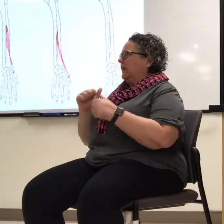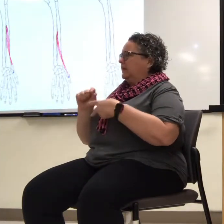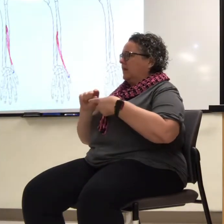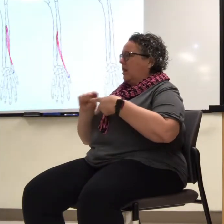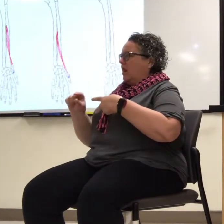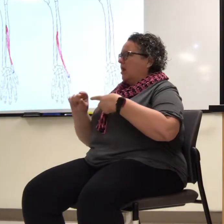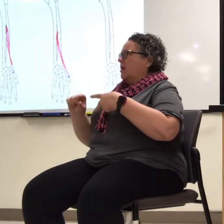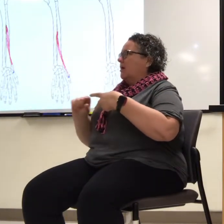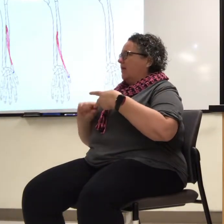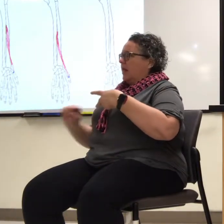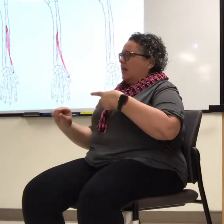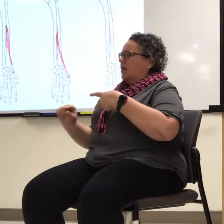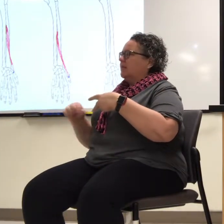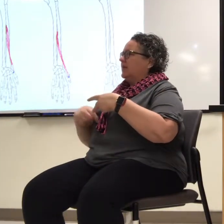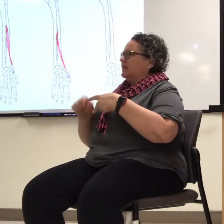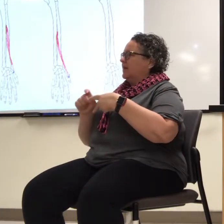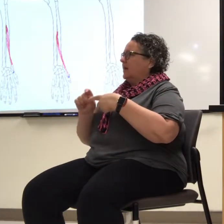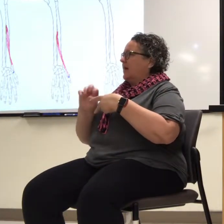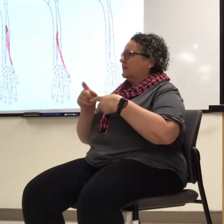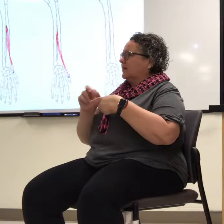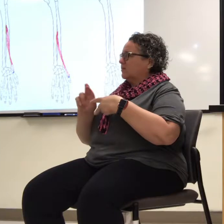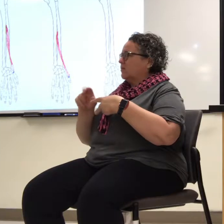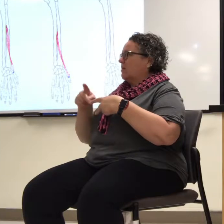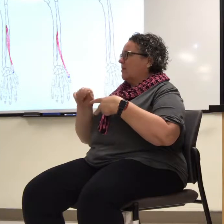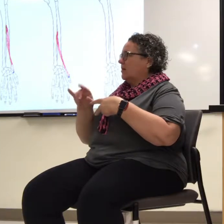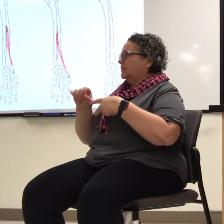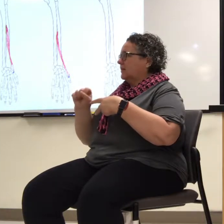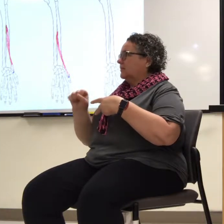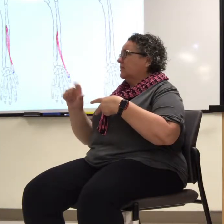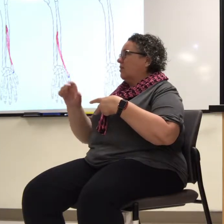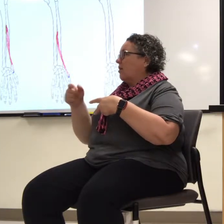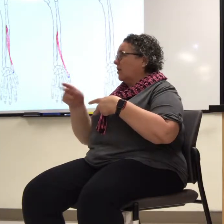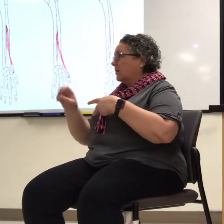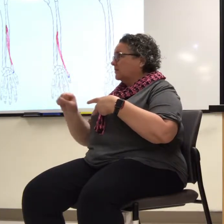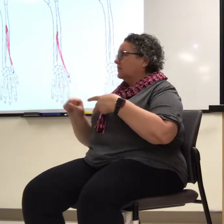Oh, I'm sorry. Before I erase this, let me put the correct insertion.